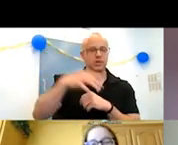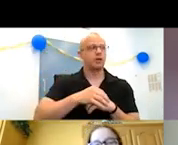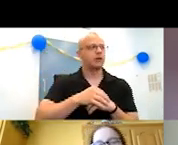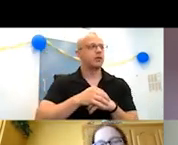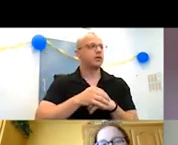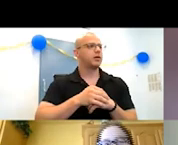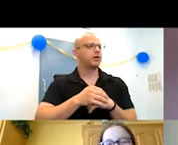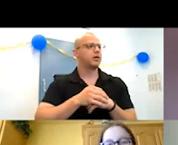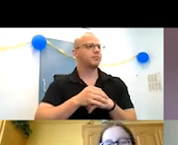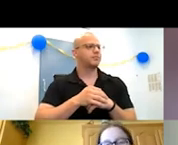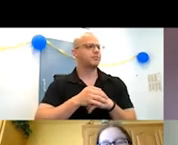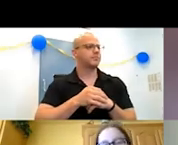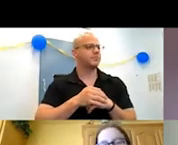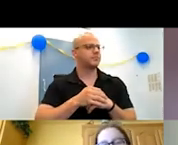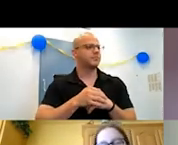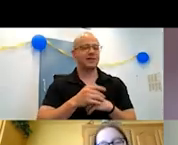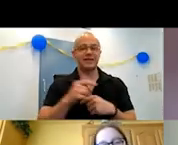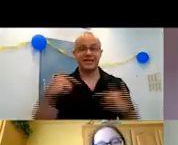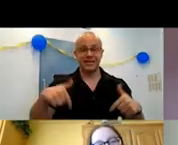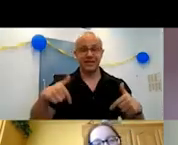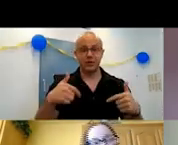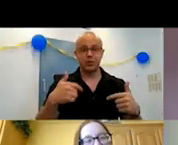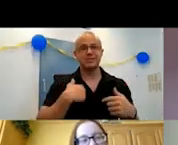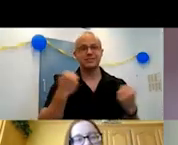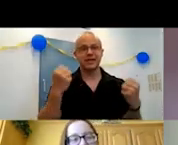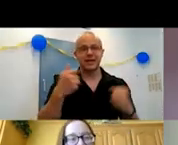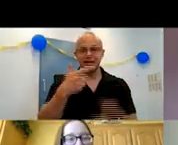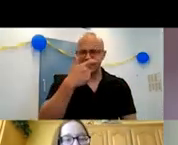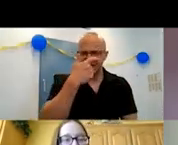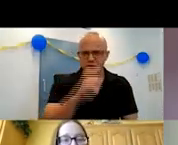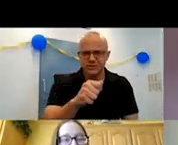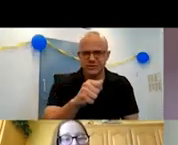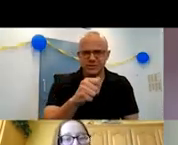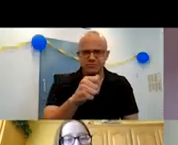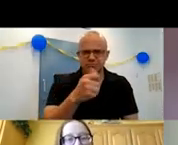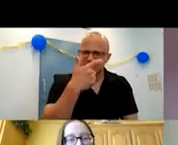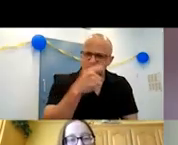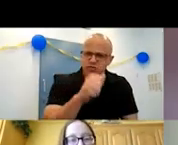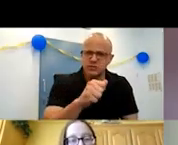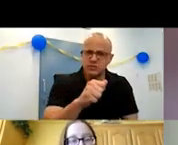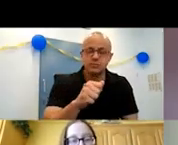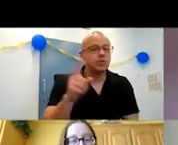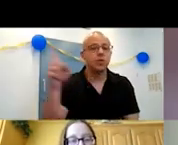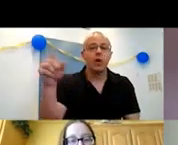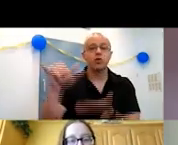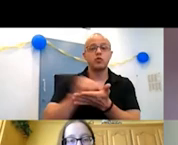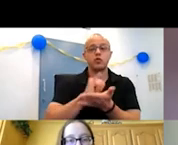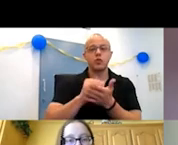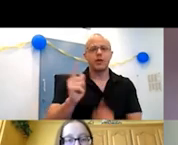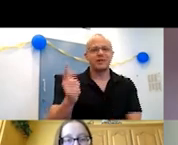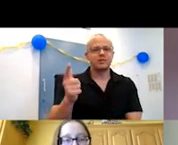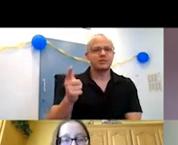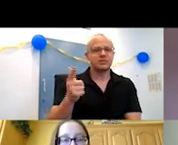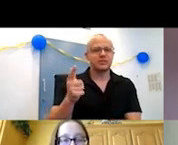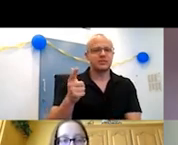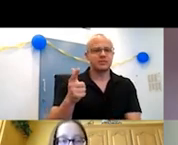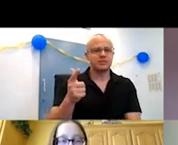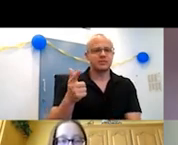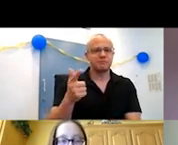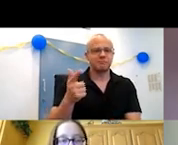there's trash and there's trash. The east signs out the temple, the west signs it off the